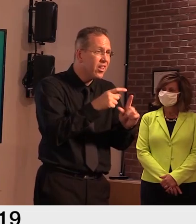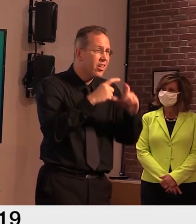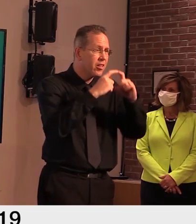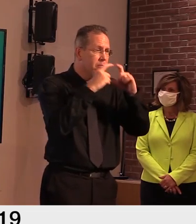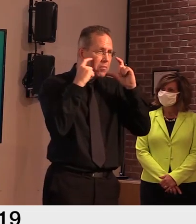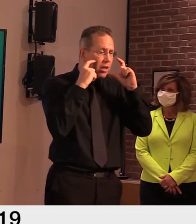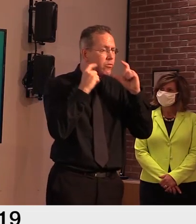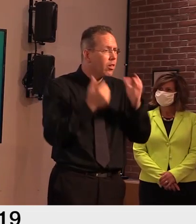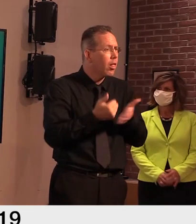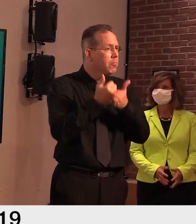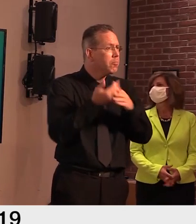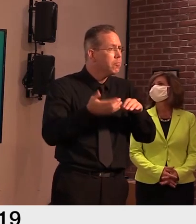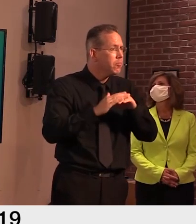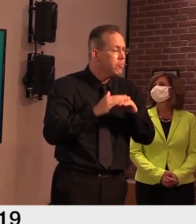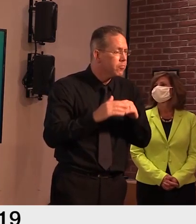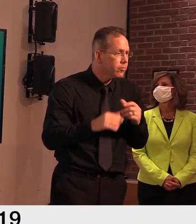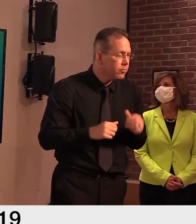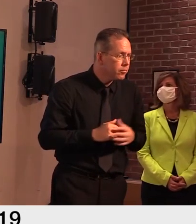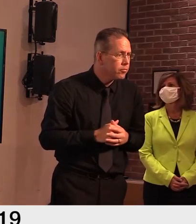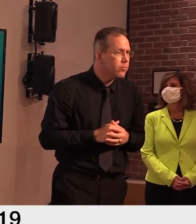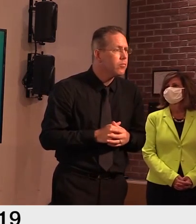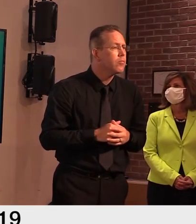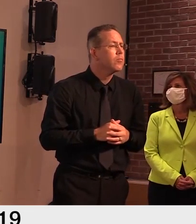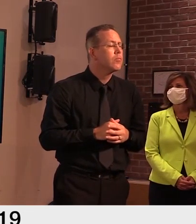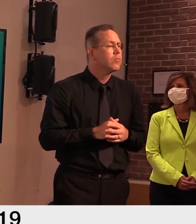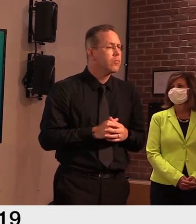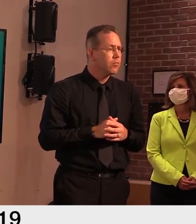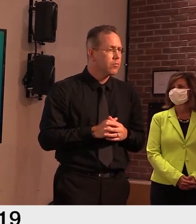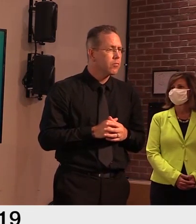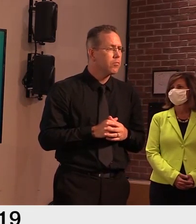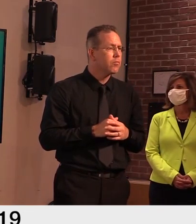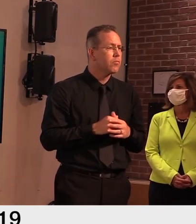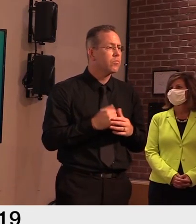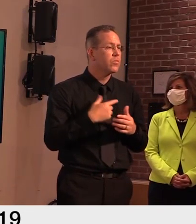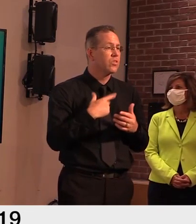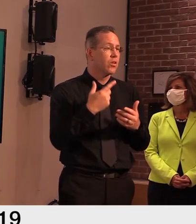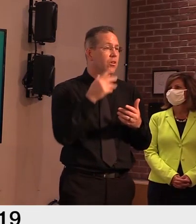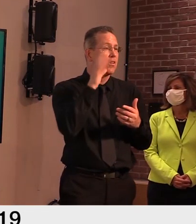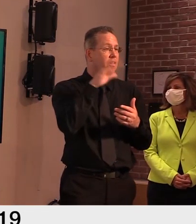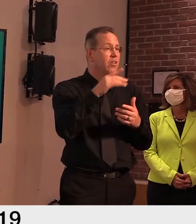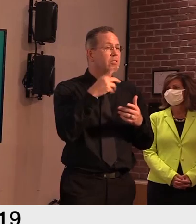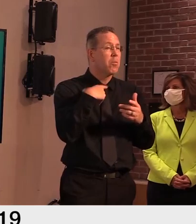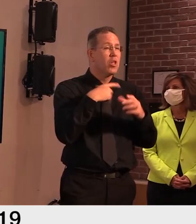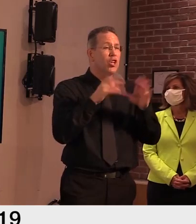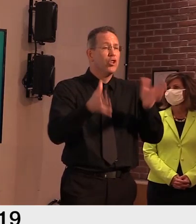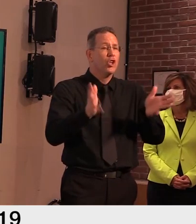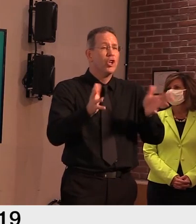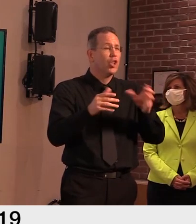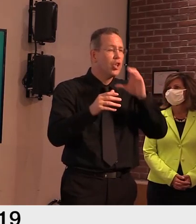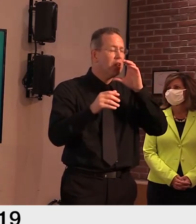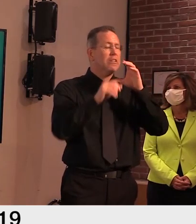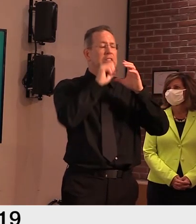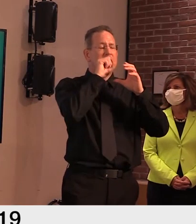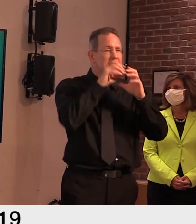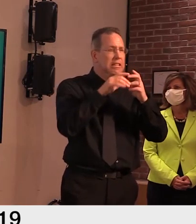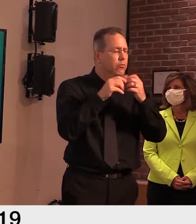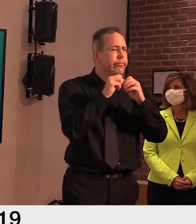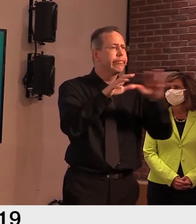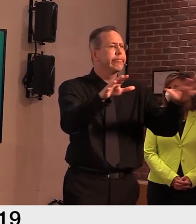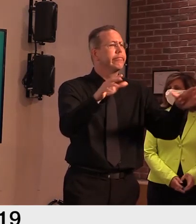facial covering and they're dropping to the ground quicker. The newer physical chemistry kind of